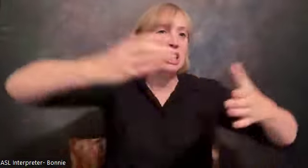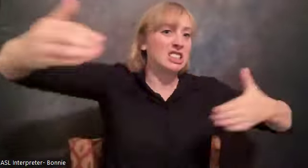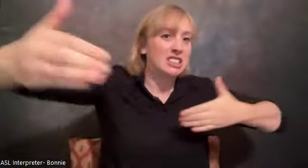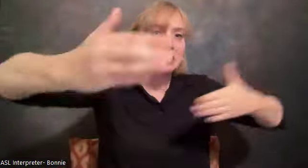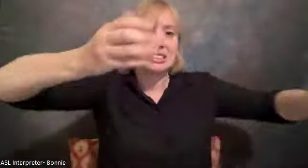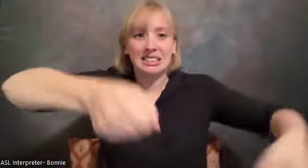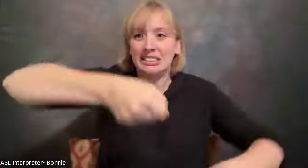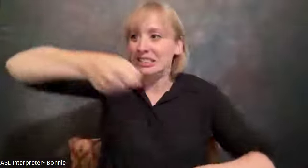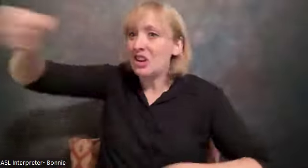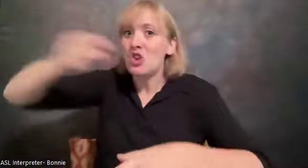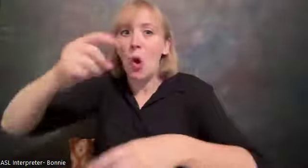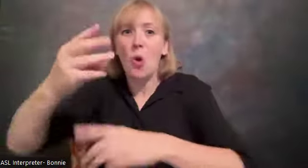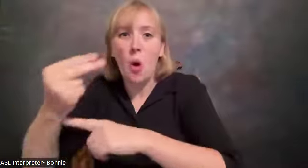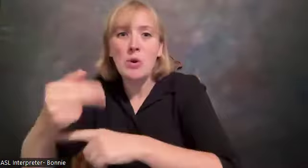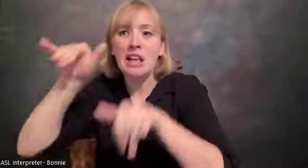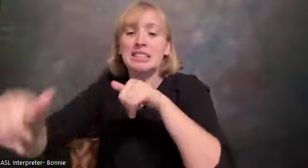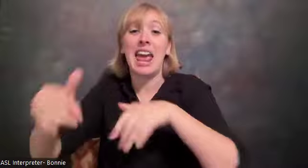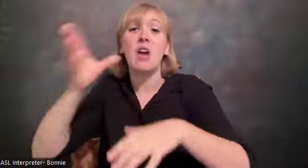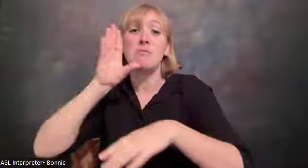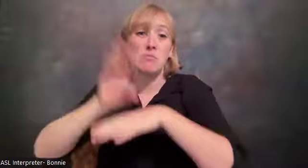lock myself in a motel room.